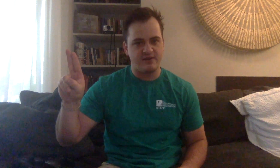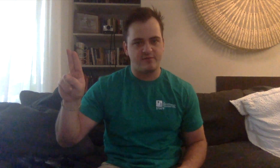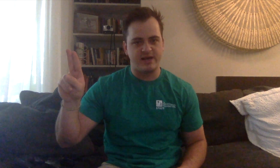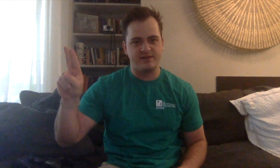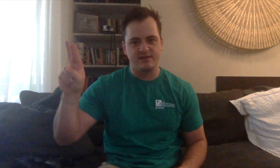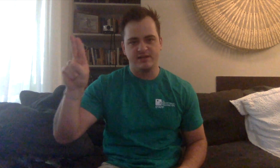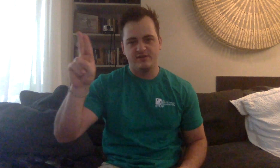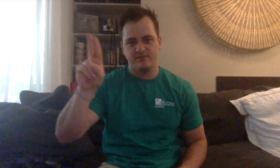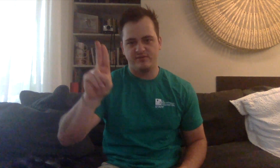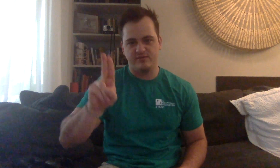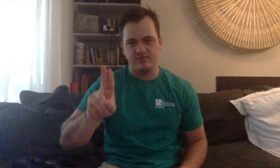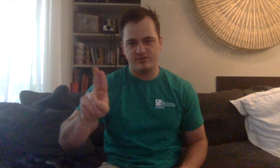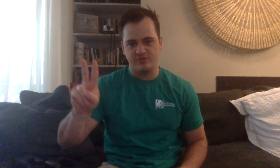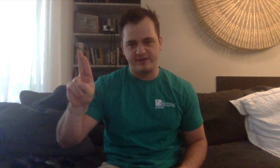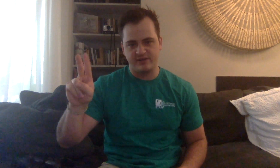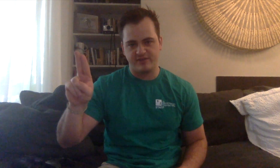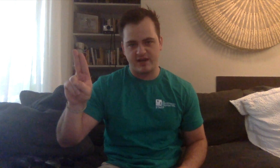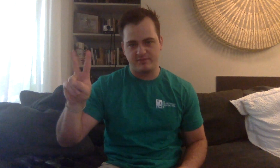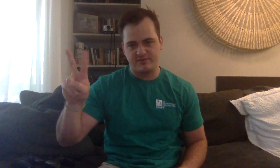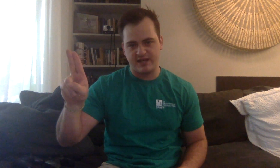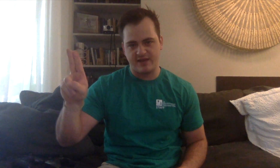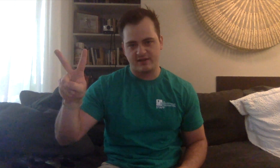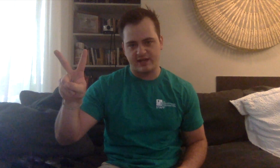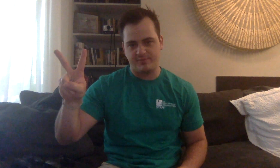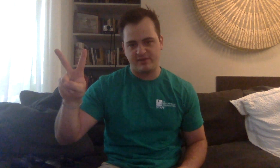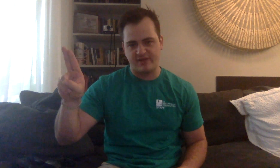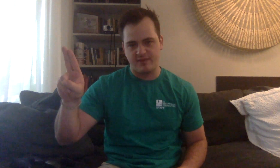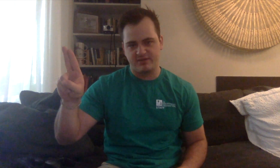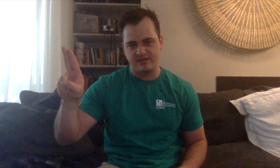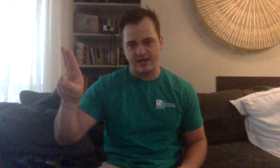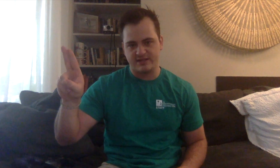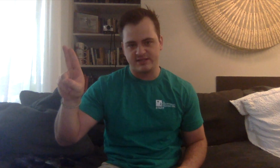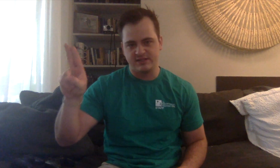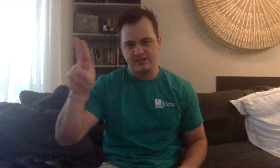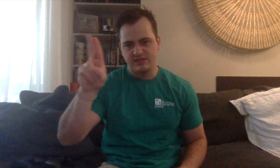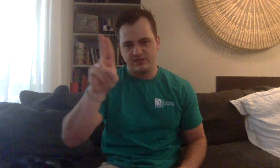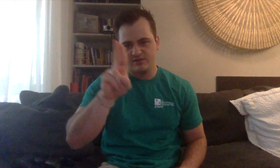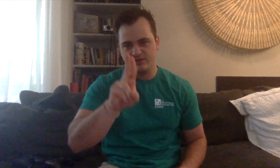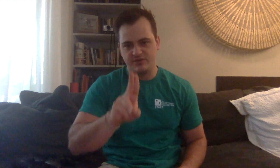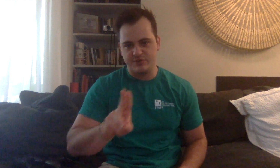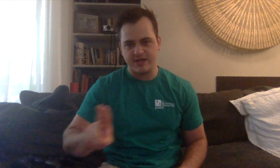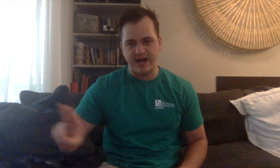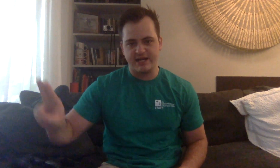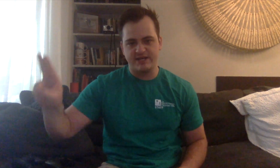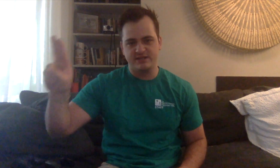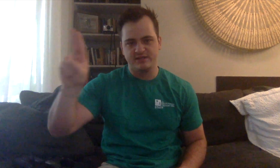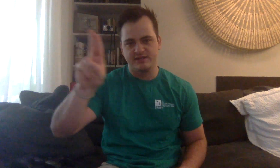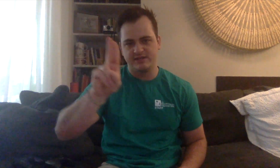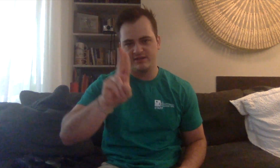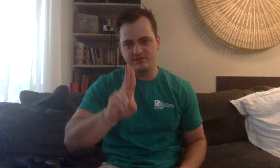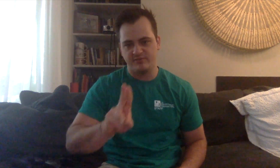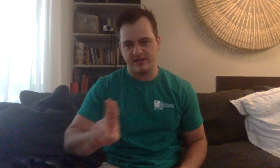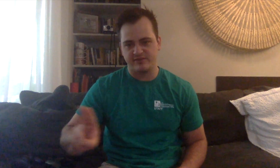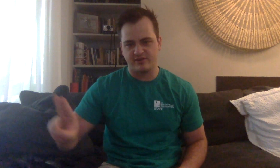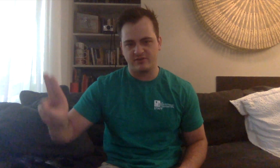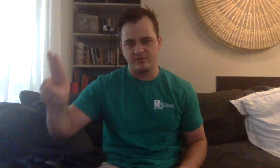alphabet. Two fingers up together like a peace sign, but together. United. Make a circle with